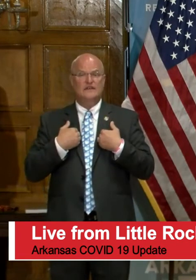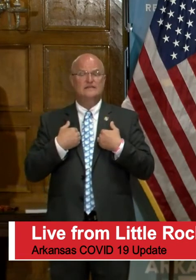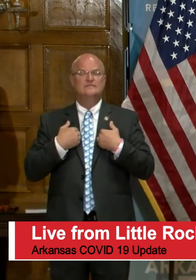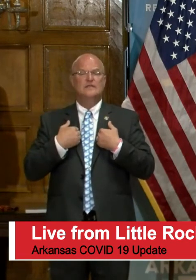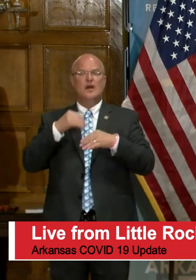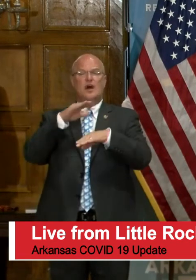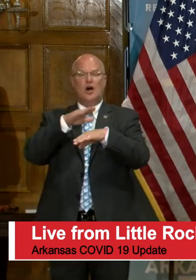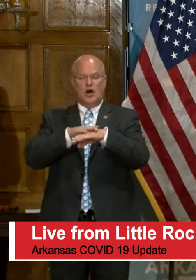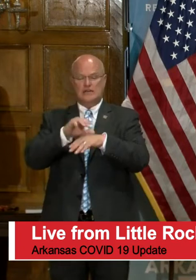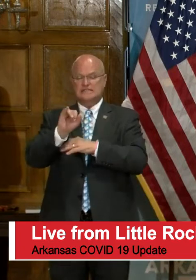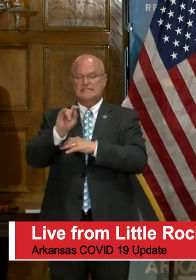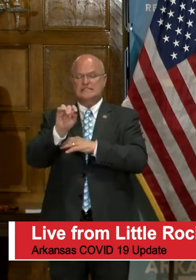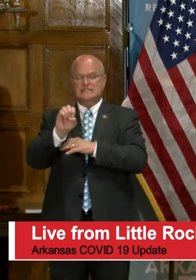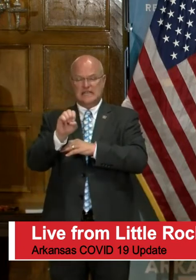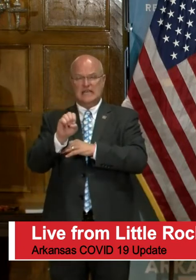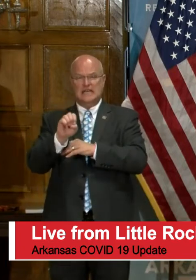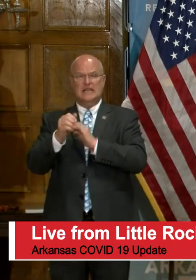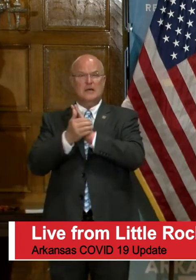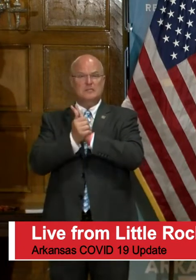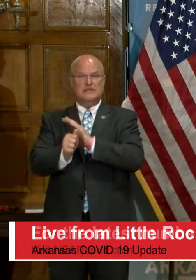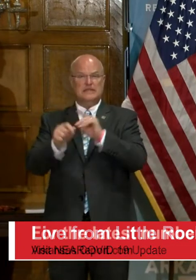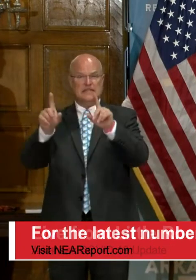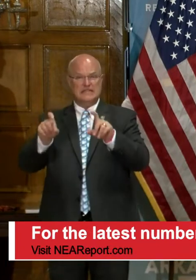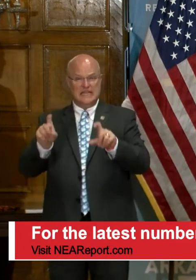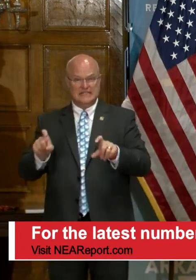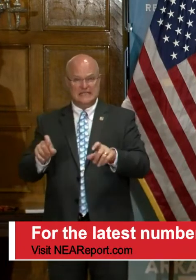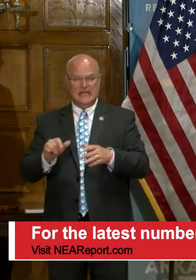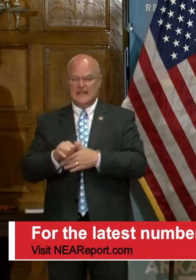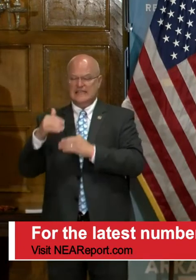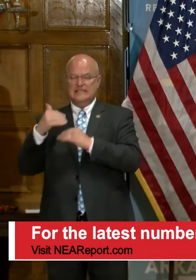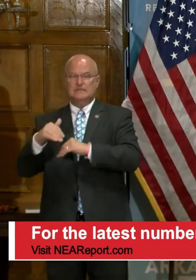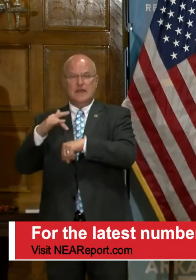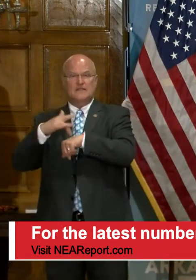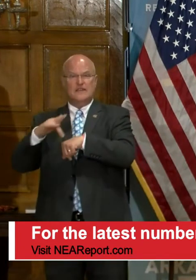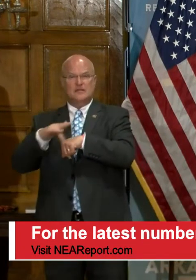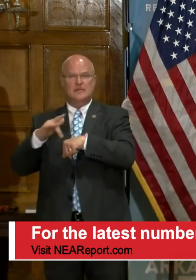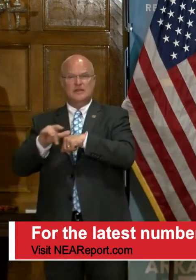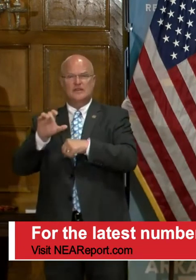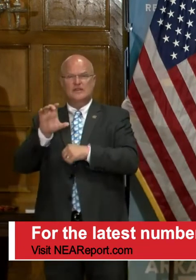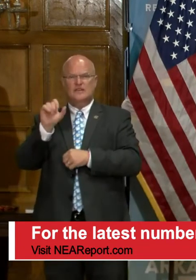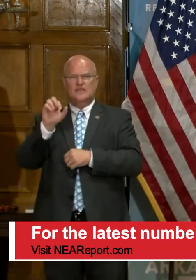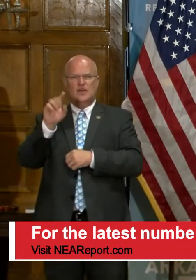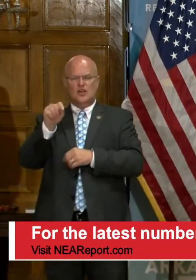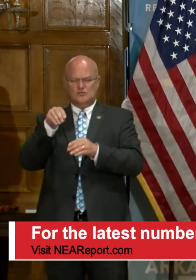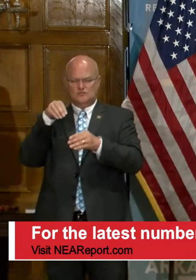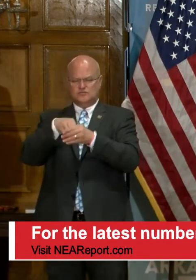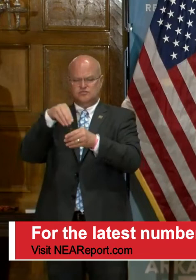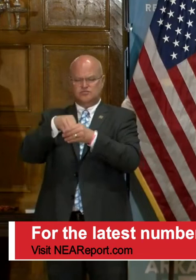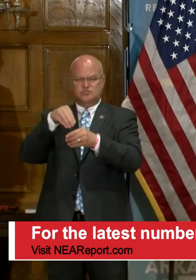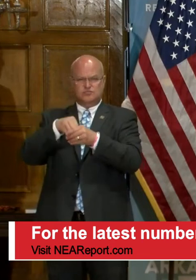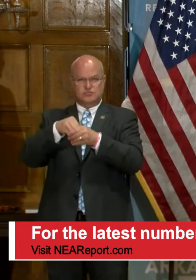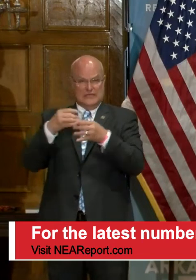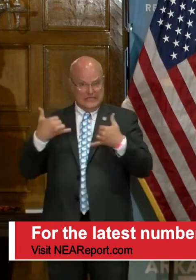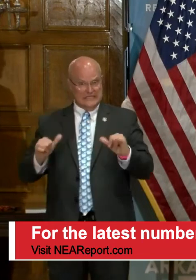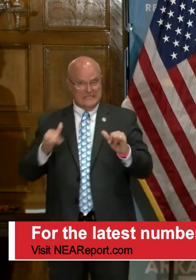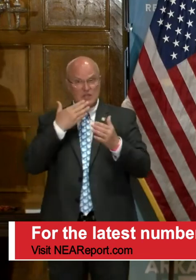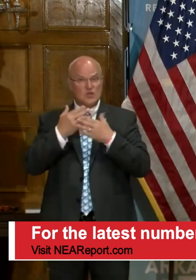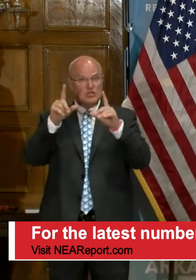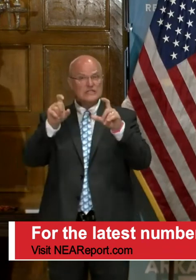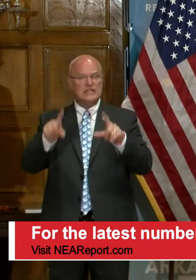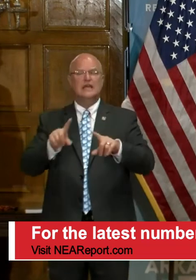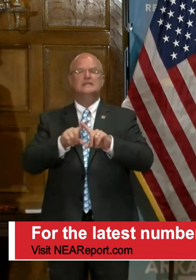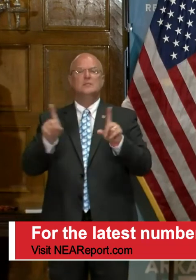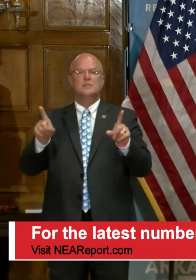an on-site ability to do testing. That's been limited by the availability of the cartridges, and it's still a good test,